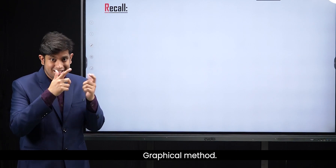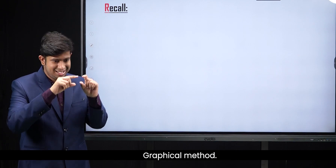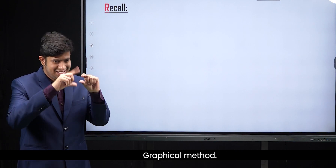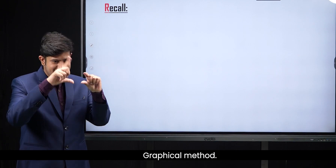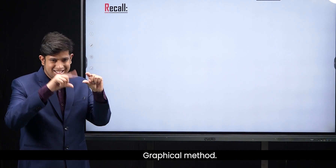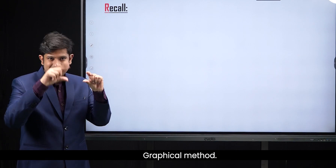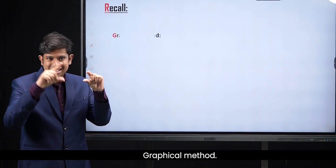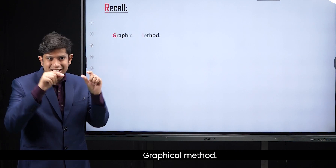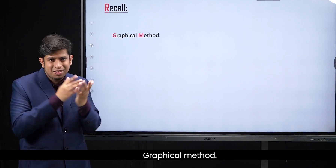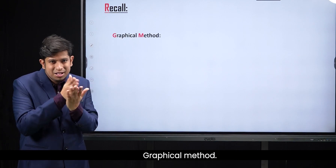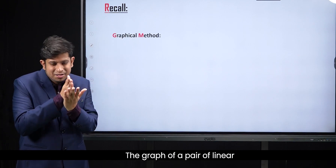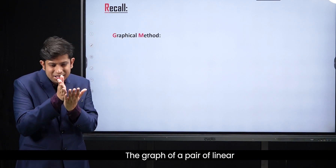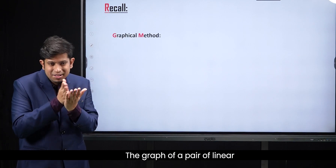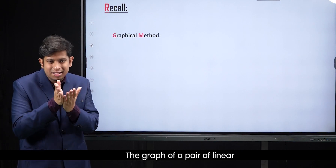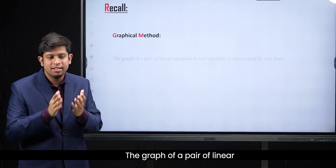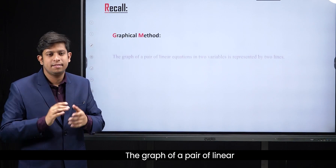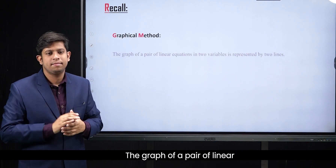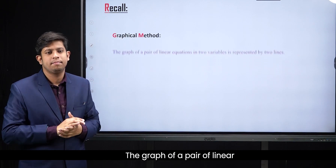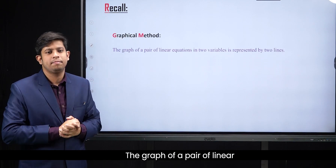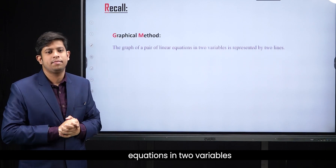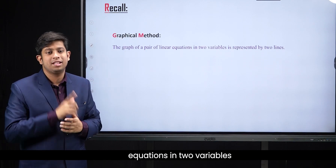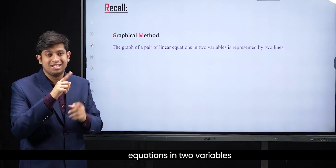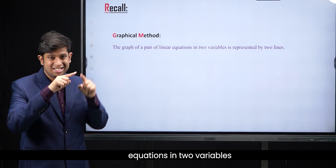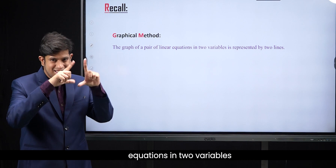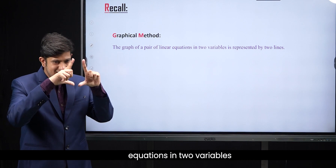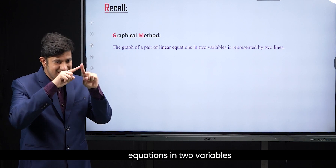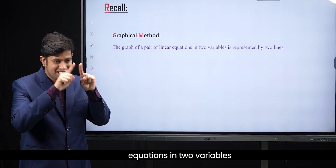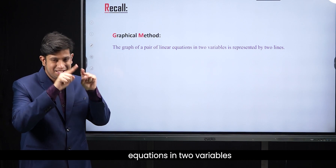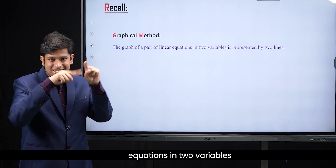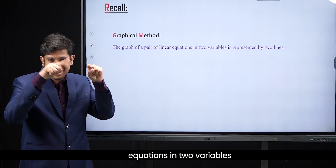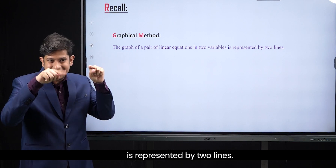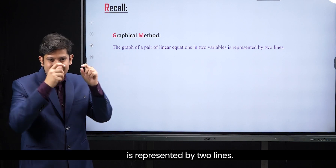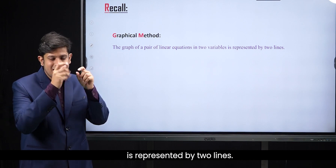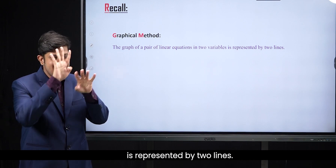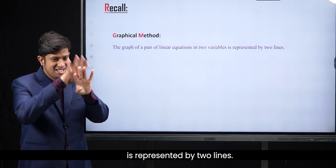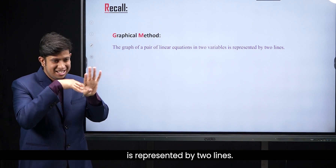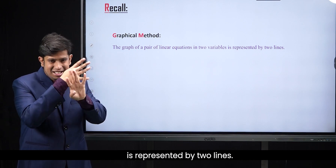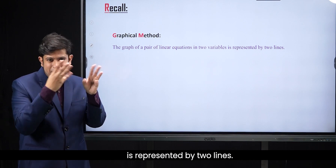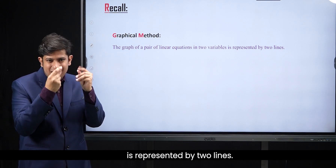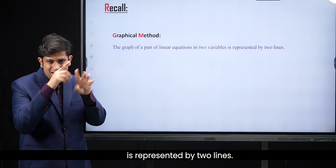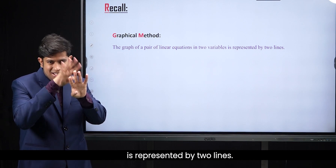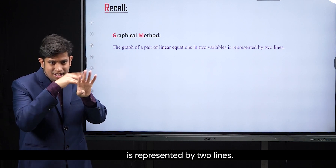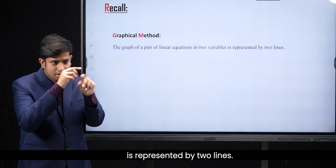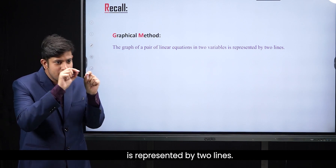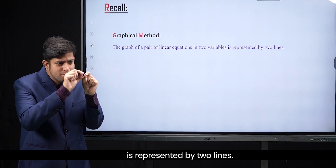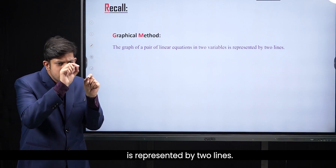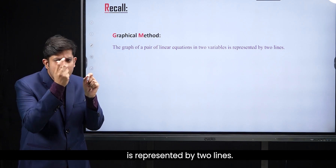Graphical method. The graph of a pair of linear equations in two variables is represented by two lines.